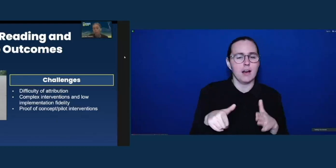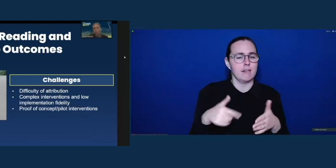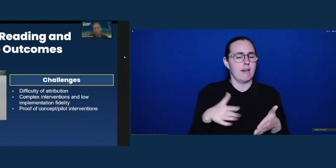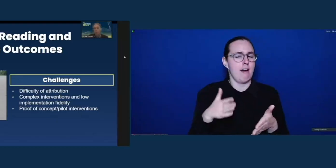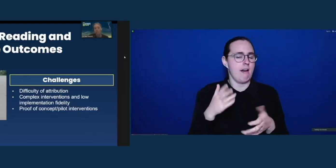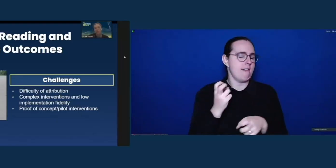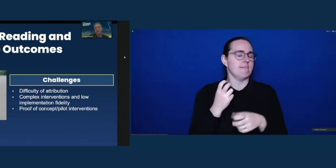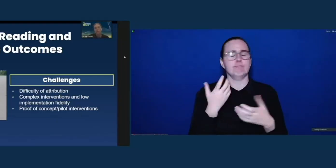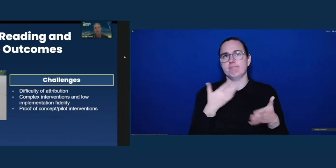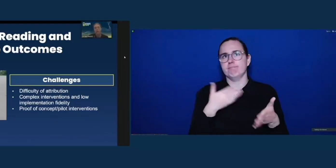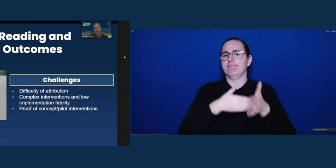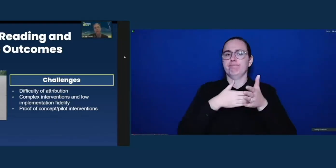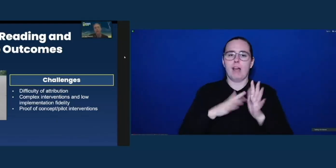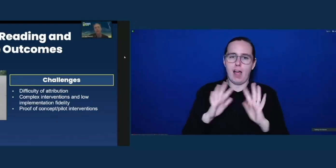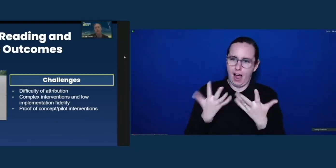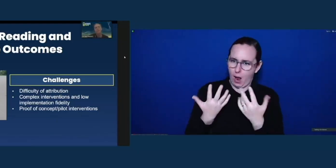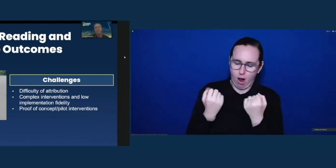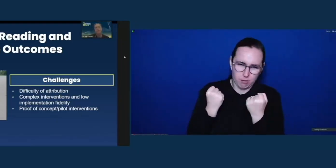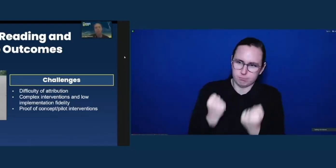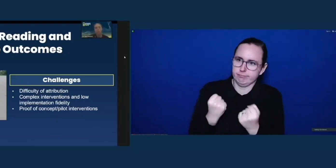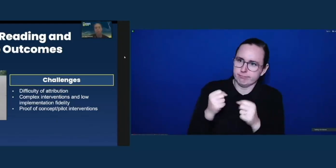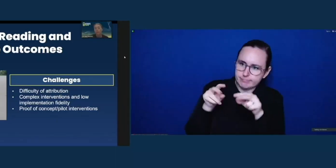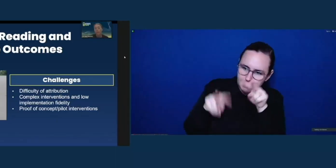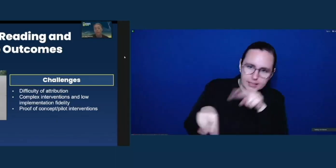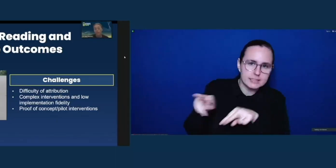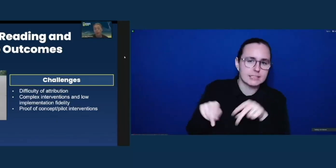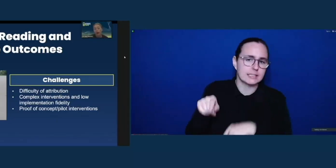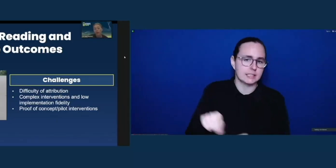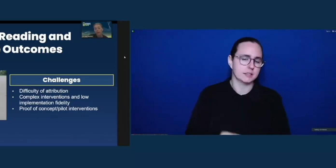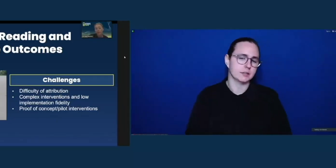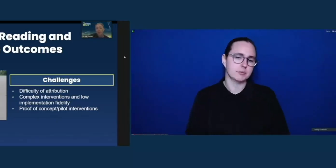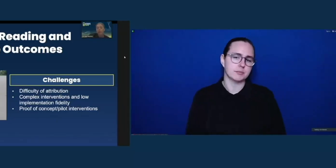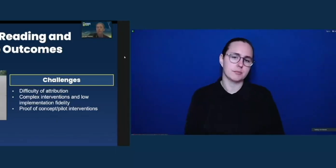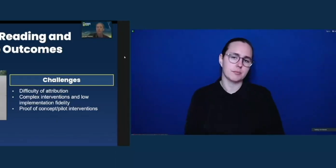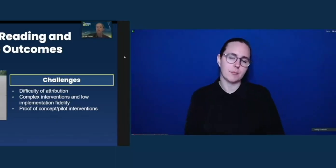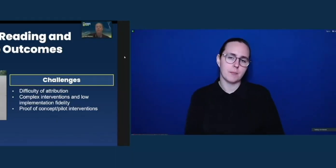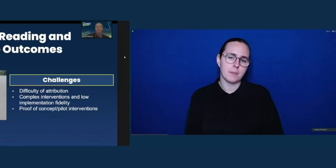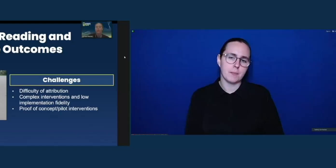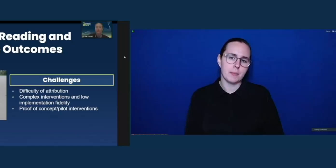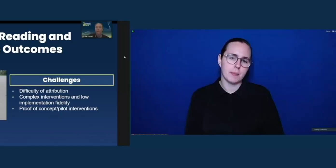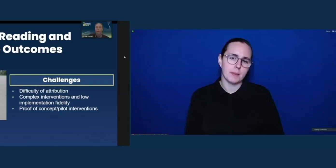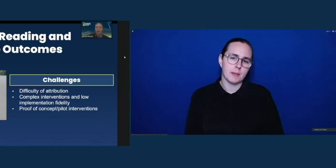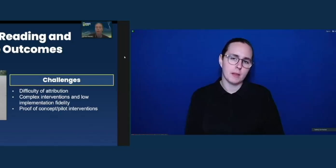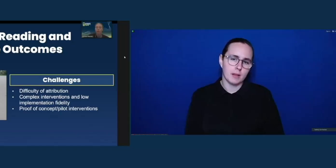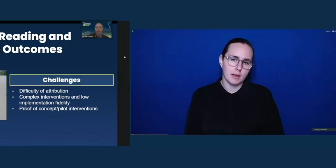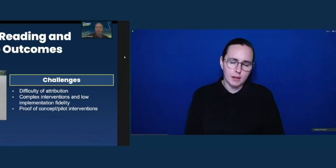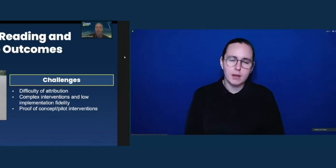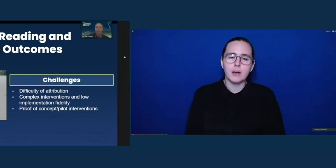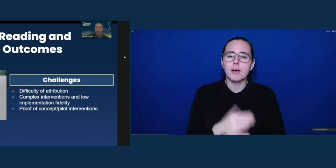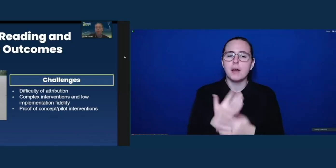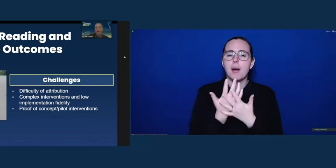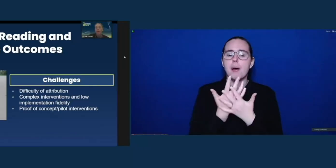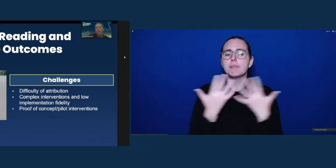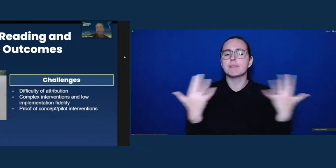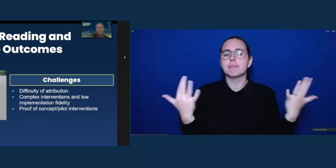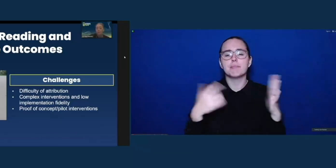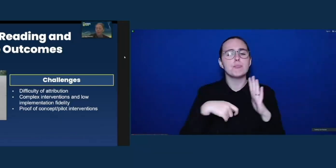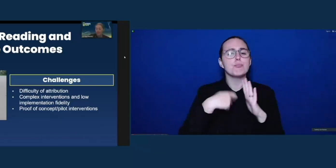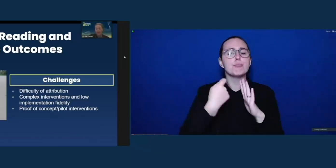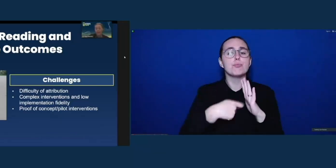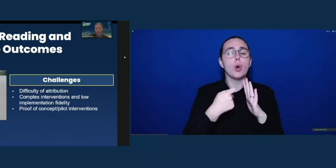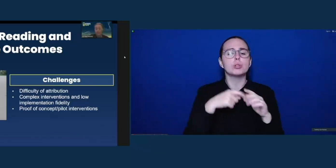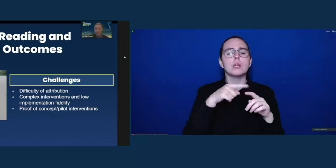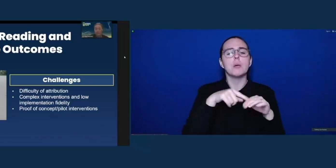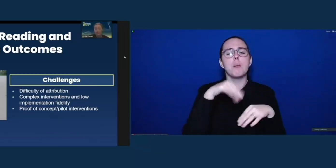we were measuring a lot of projects that were proof of concept or pilot. So they were not